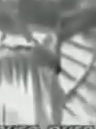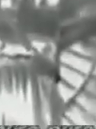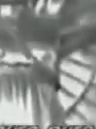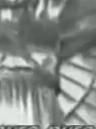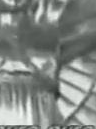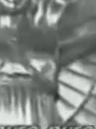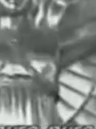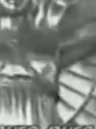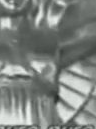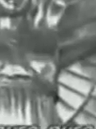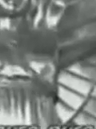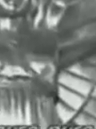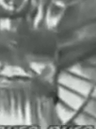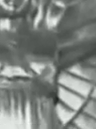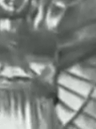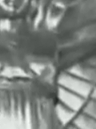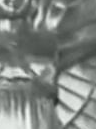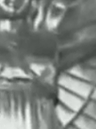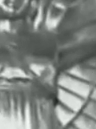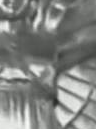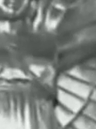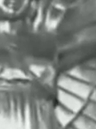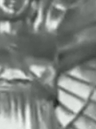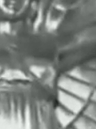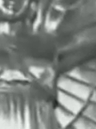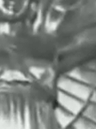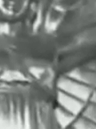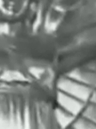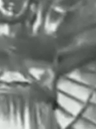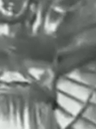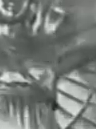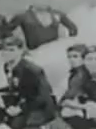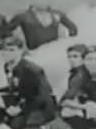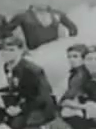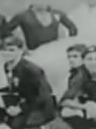9 pounds, and was made of solid gold.